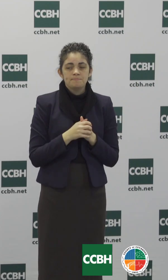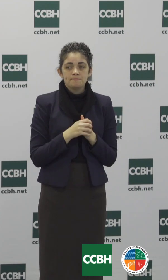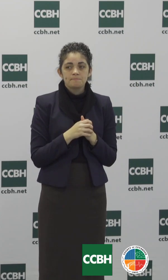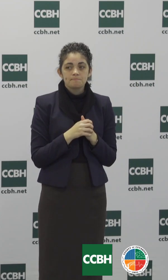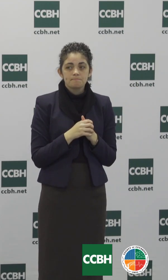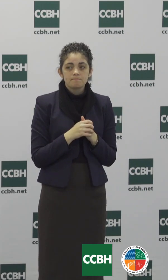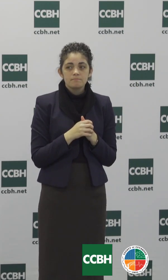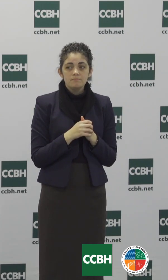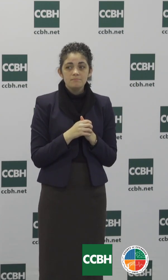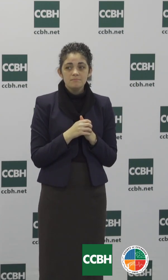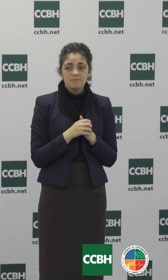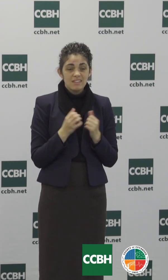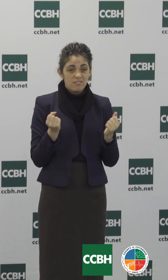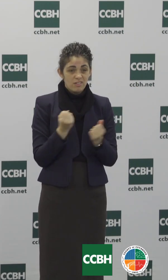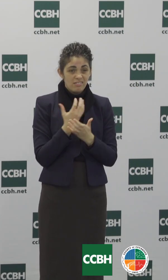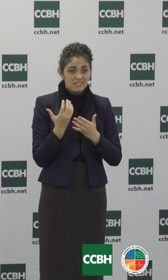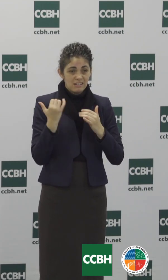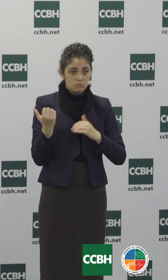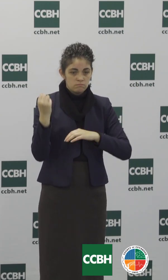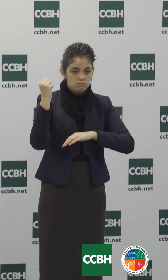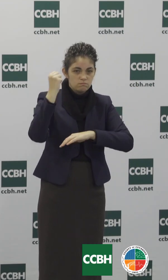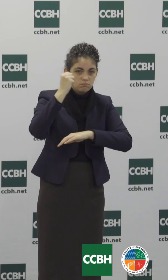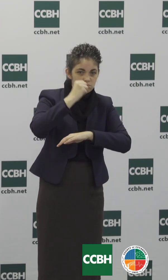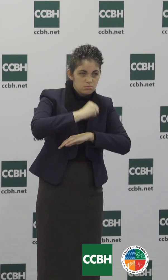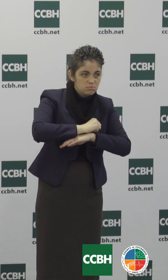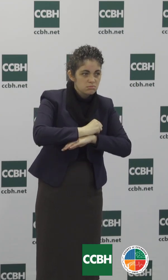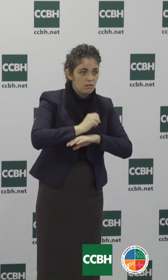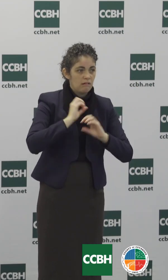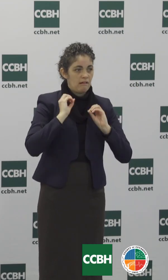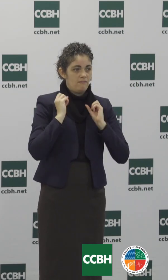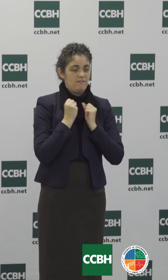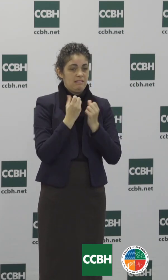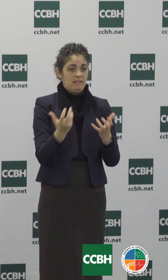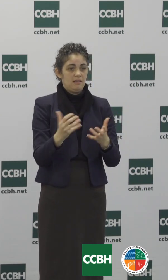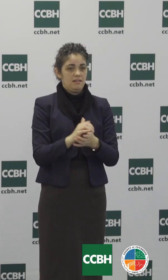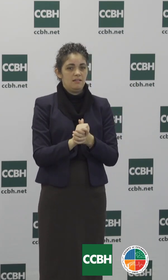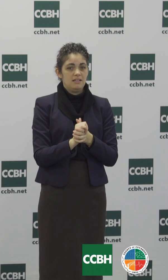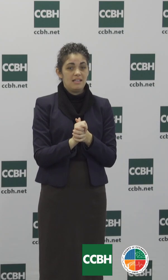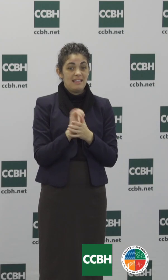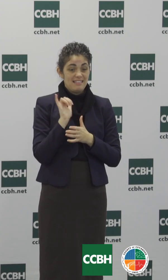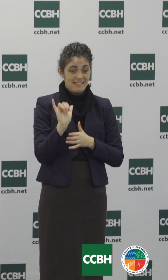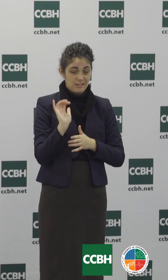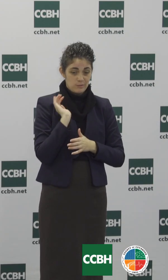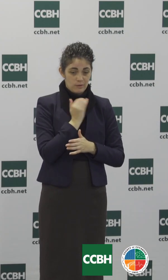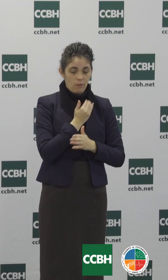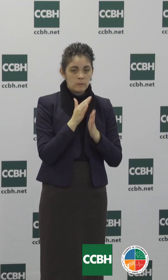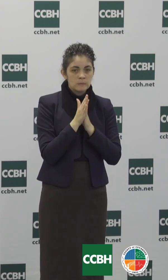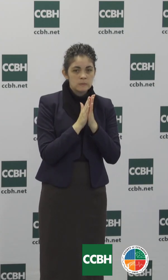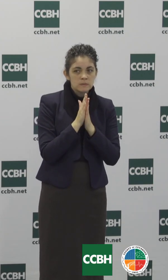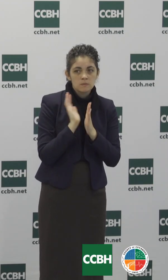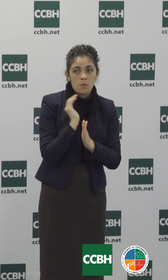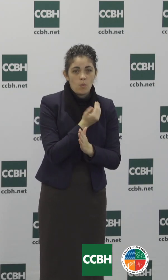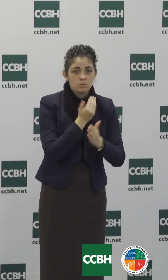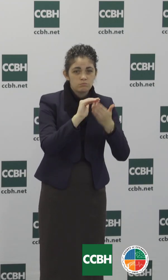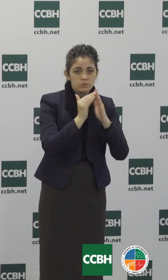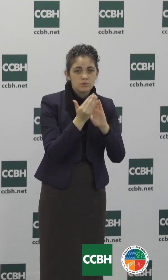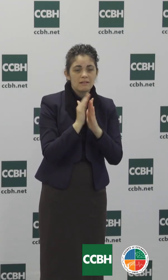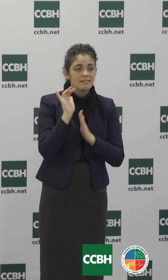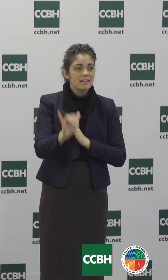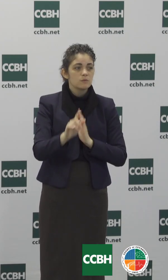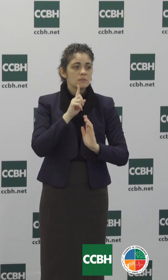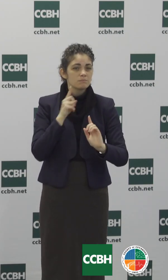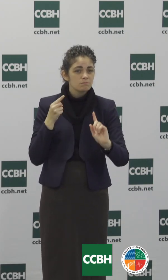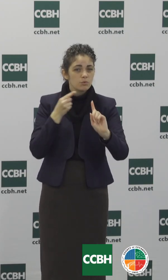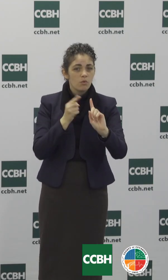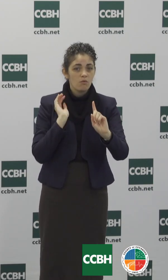businesses. Almost everything is shut down. Small businesses are the lifeblood of our community. They're the lifeblood of